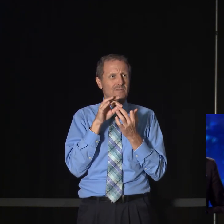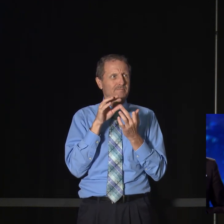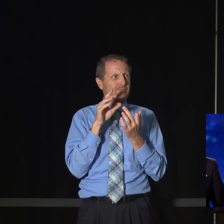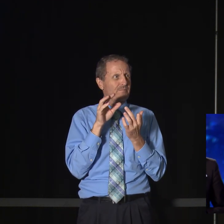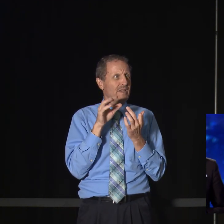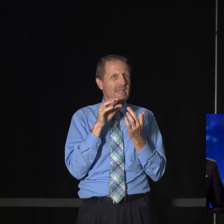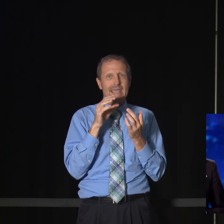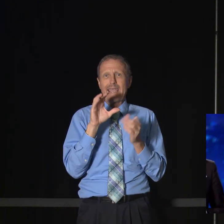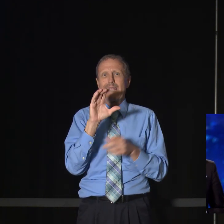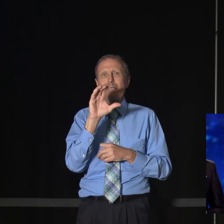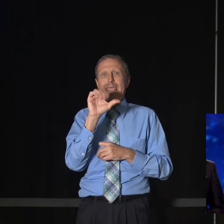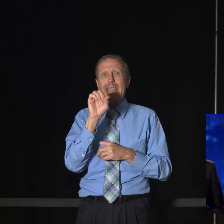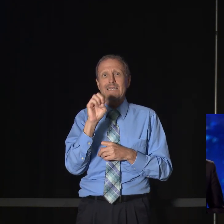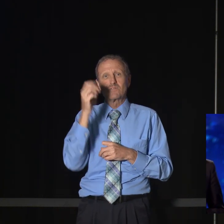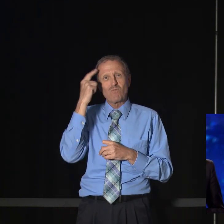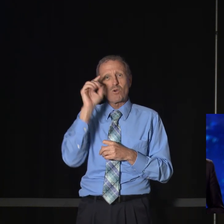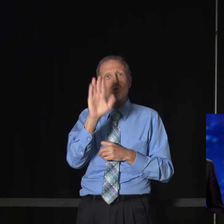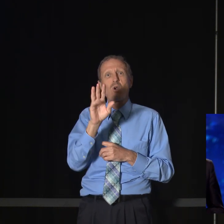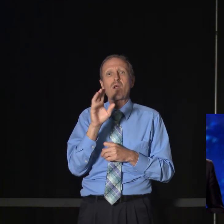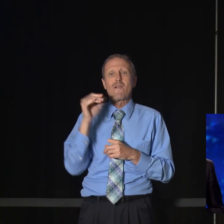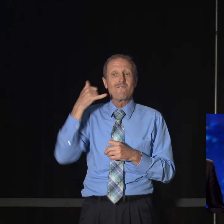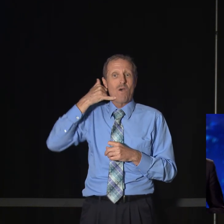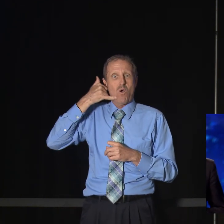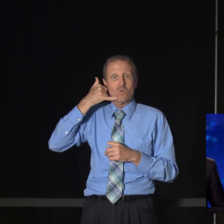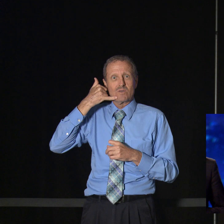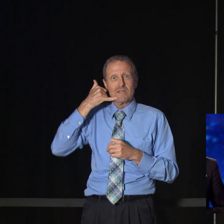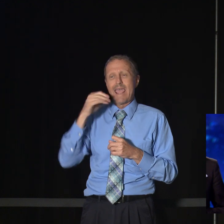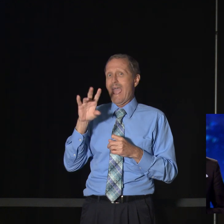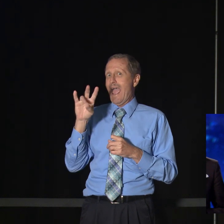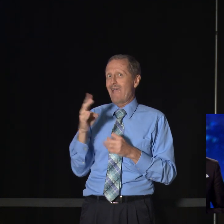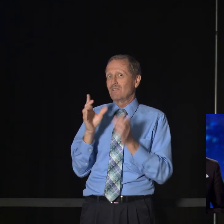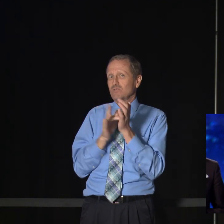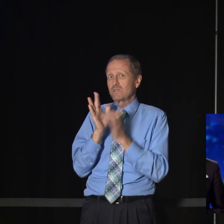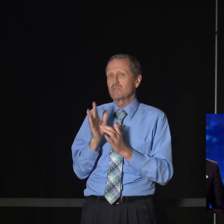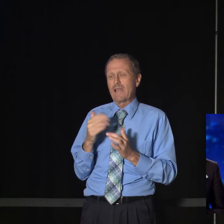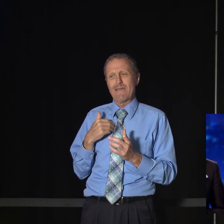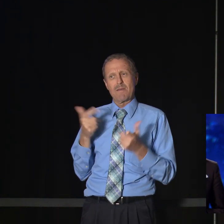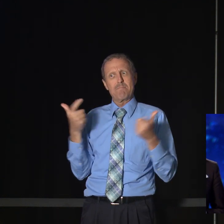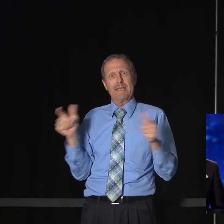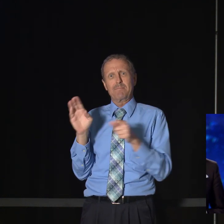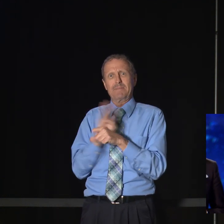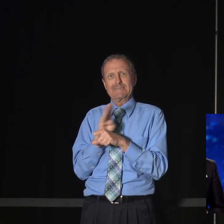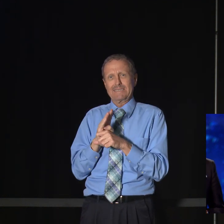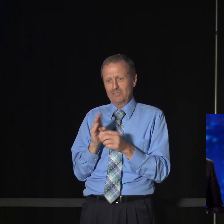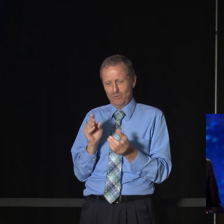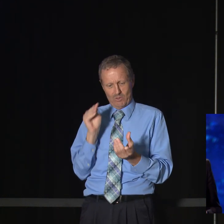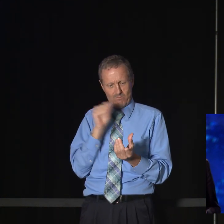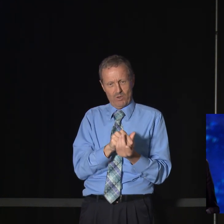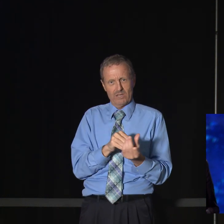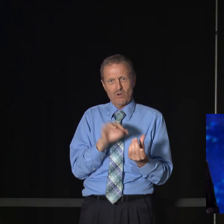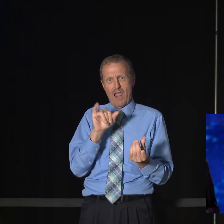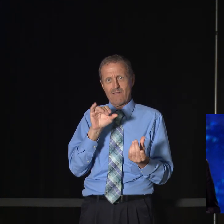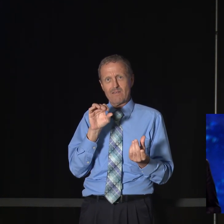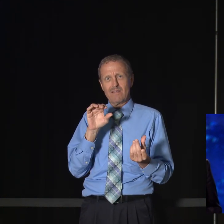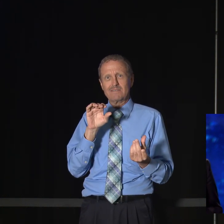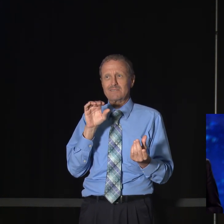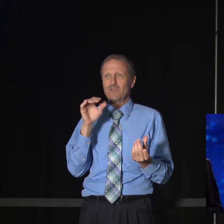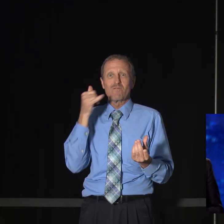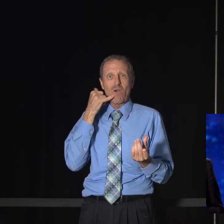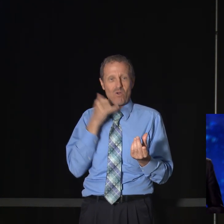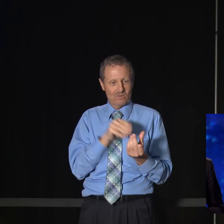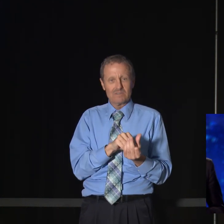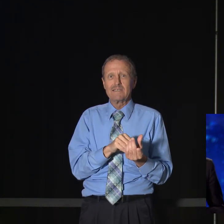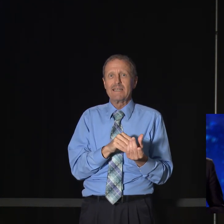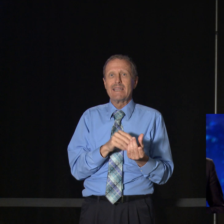waterproof case for your iPhone. And so he's a Seventh-day Adventist Christian. He has a really big business. And so we've had people like him. We've also had people